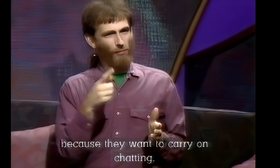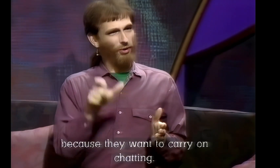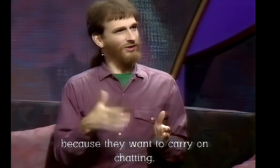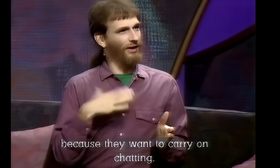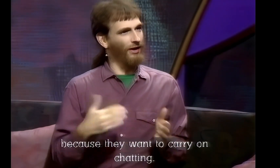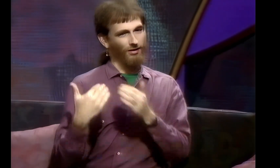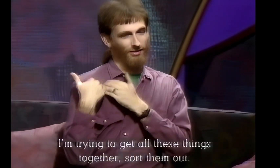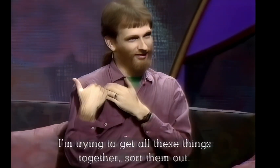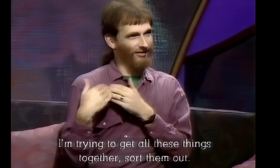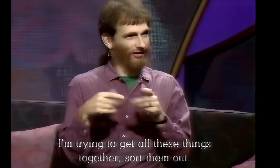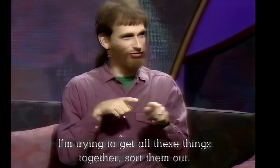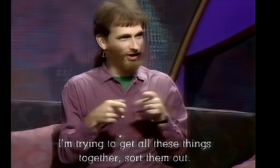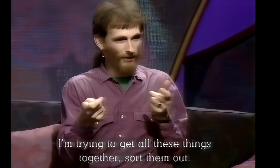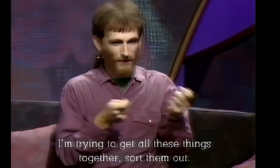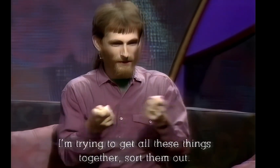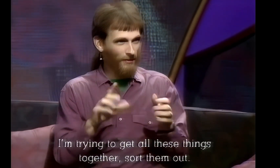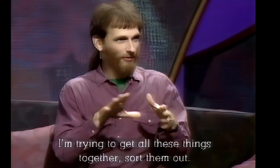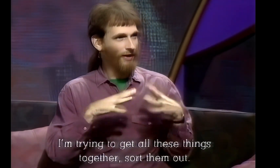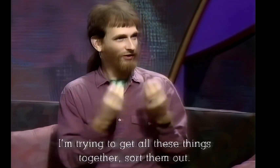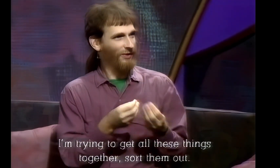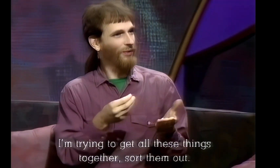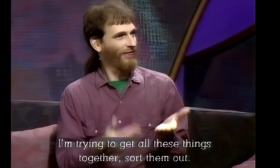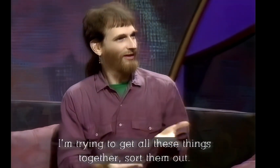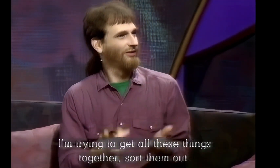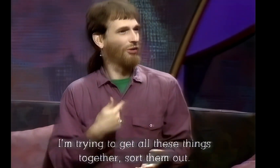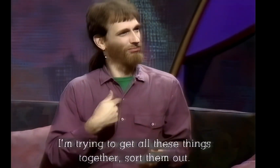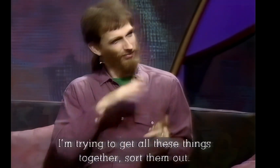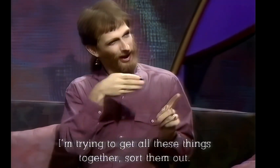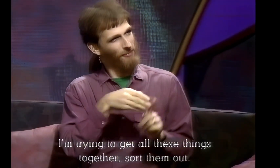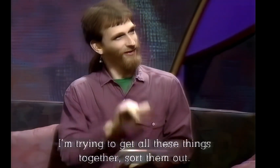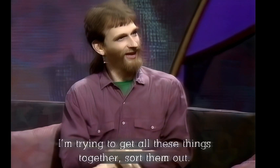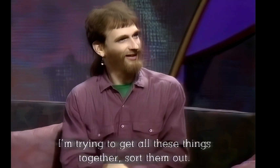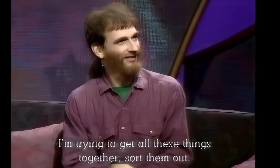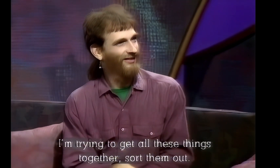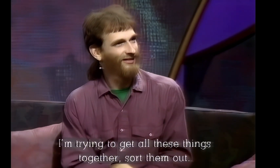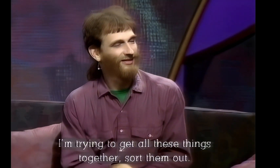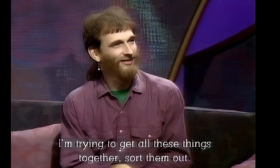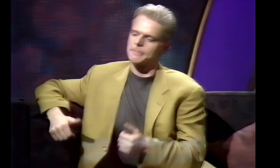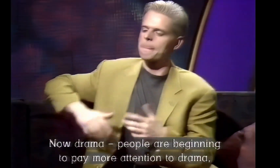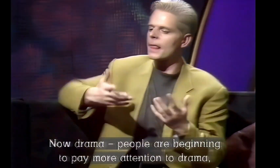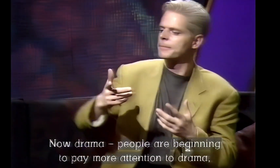because they all want to carry on talking to each other. It's trying to get all these things together, so that's what I'm trying to do, sort them all